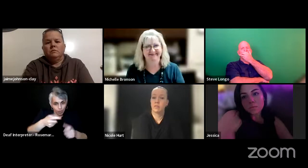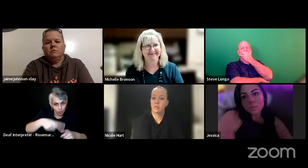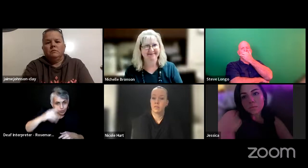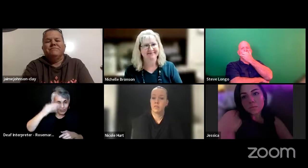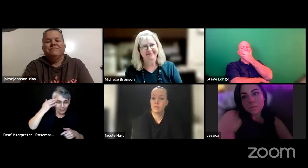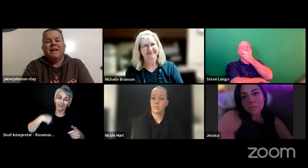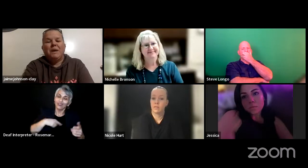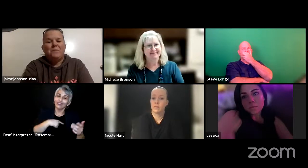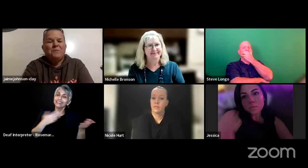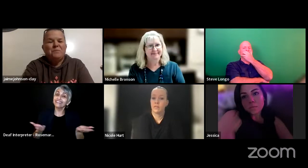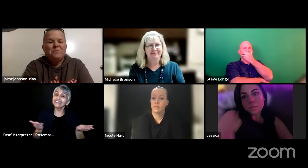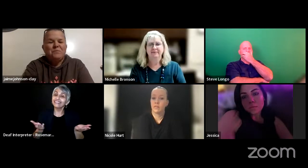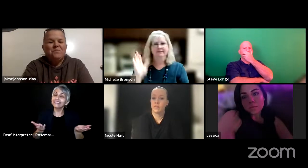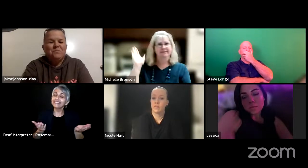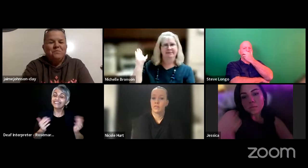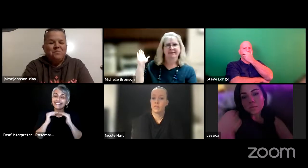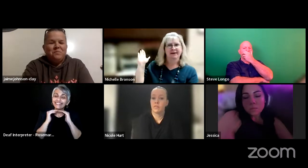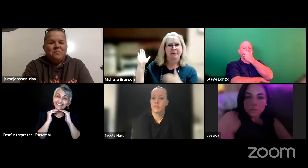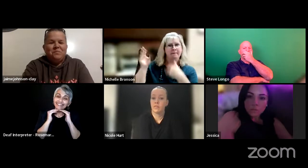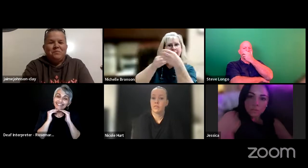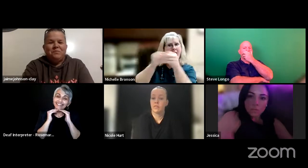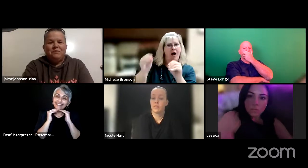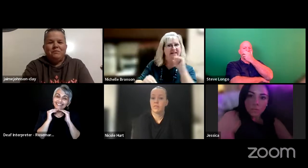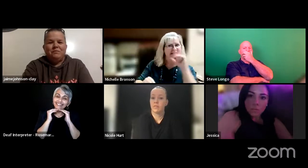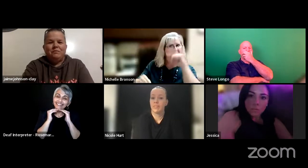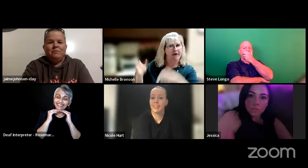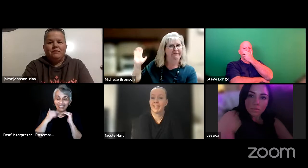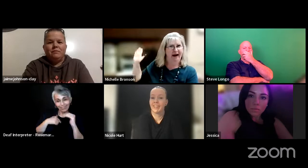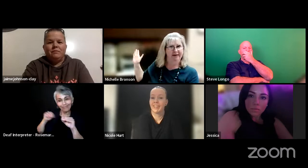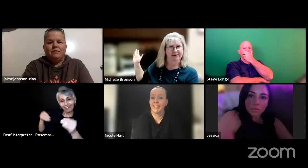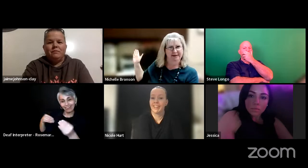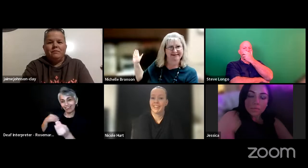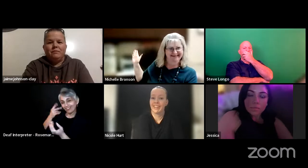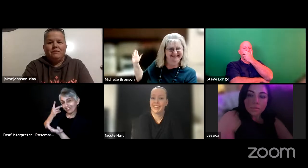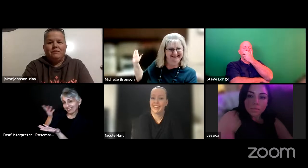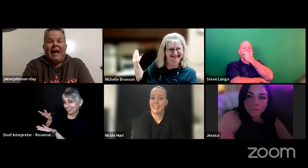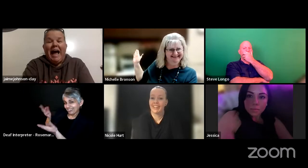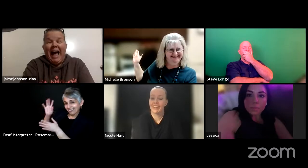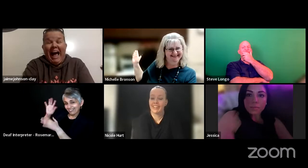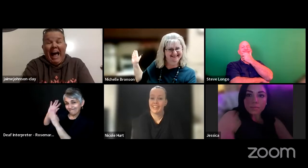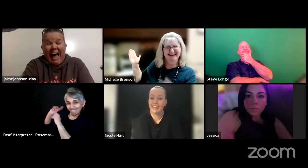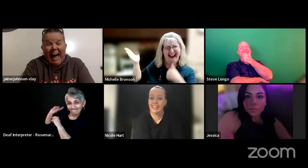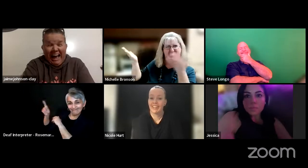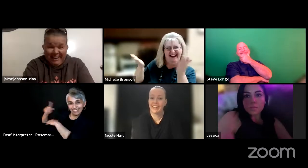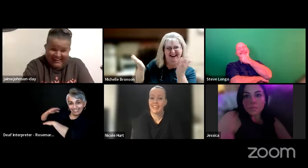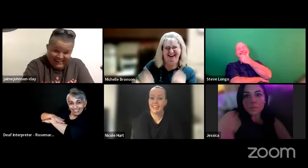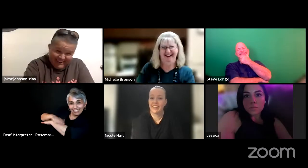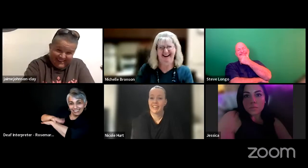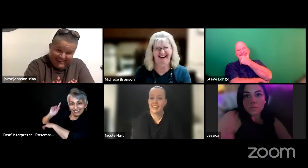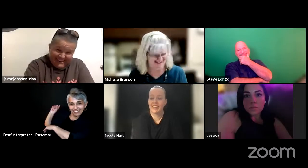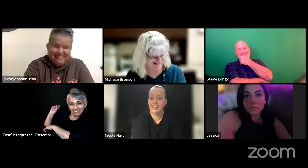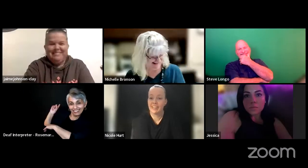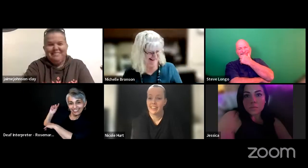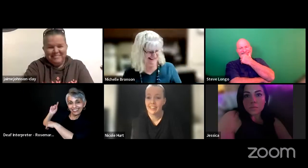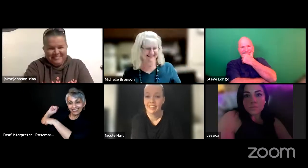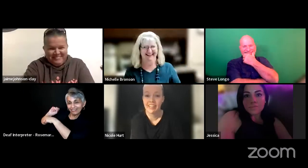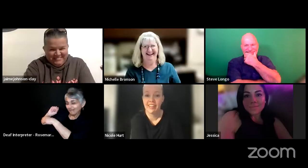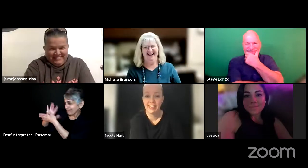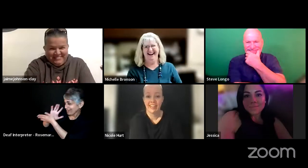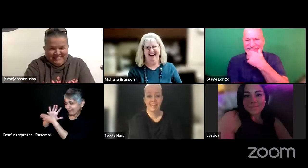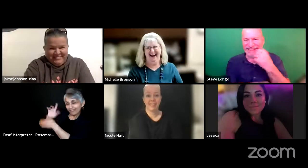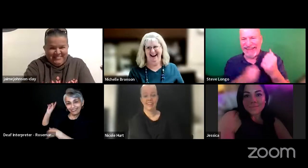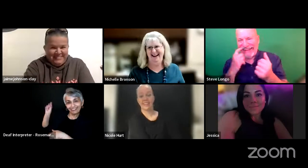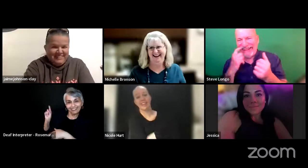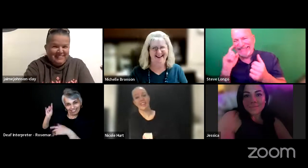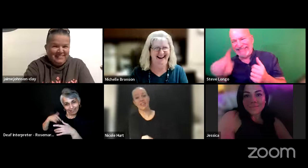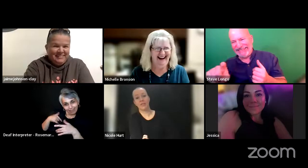as we should. But just want you to know we are all here in the office, as you know, evidenced by my backdrop that you can kind